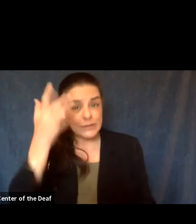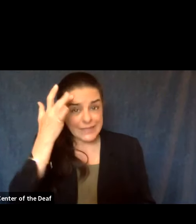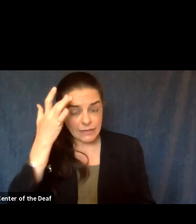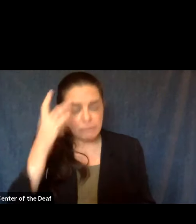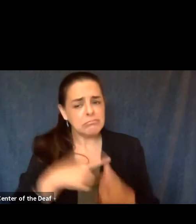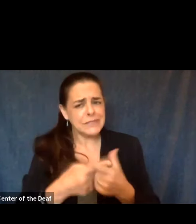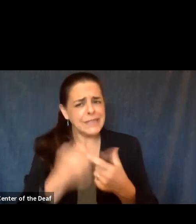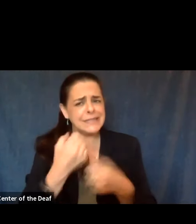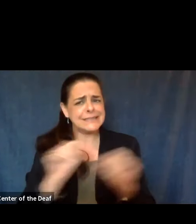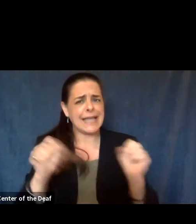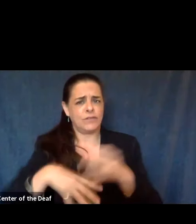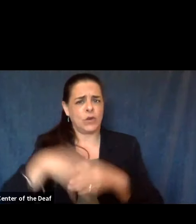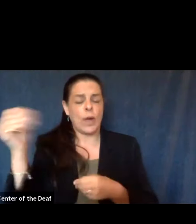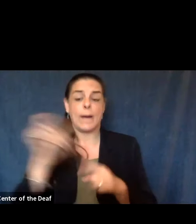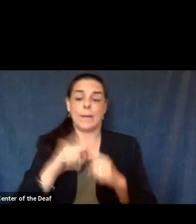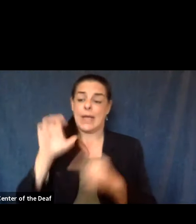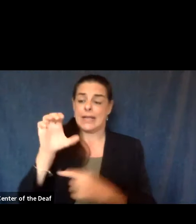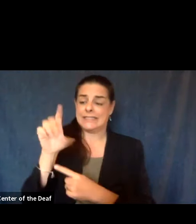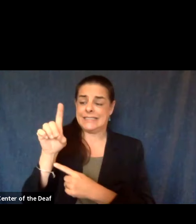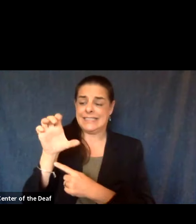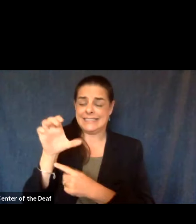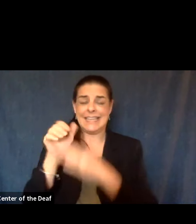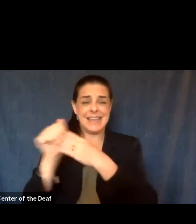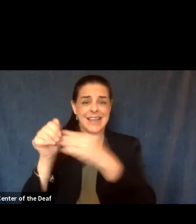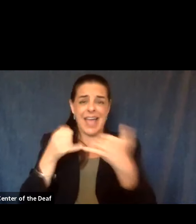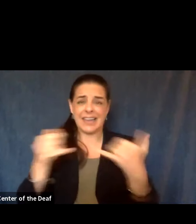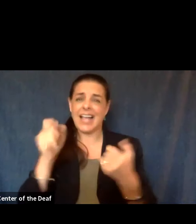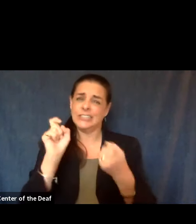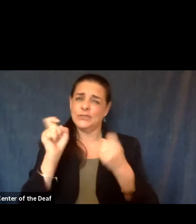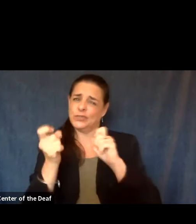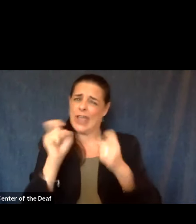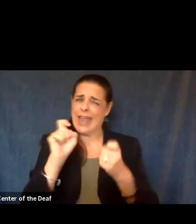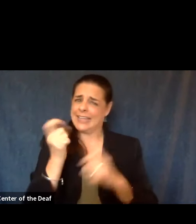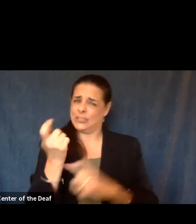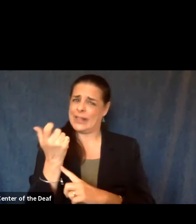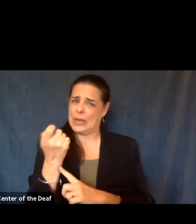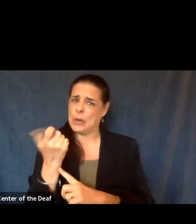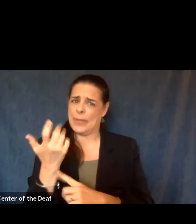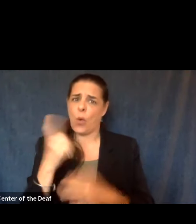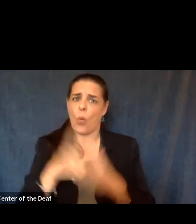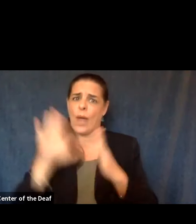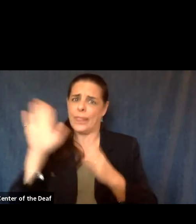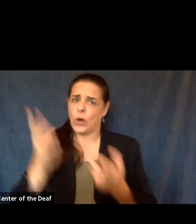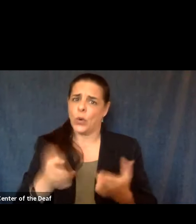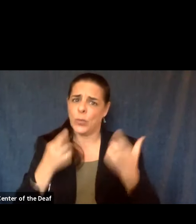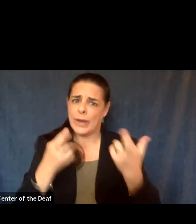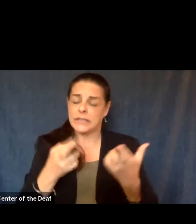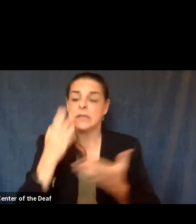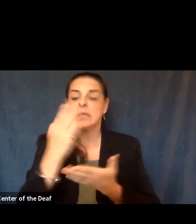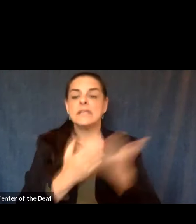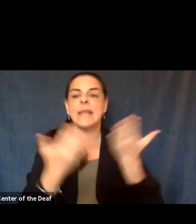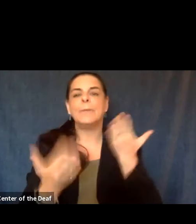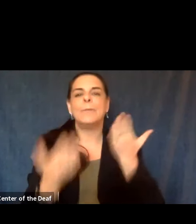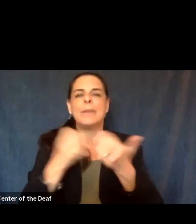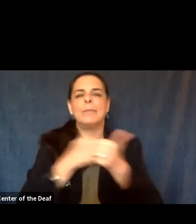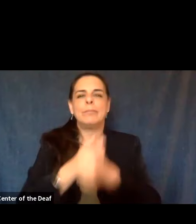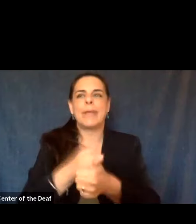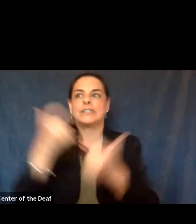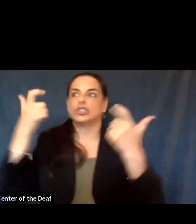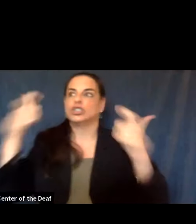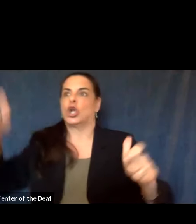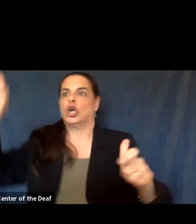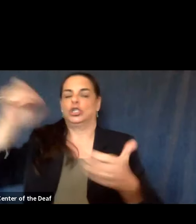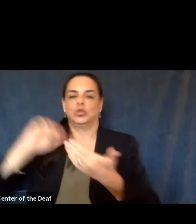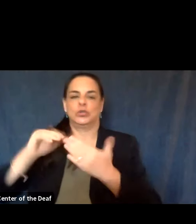But the CDC has kind of switched some of the guidance and really recommends, and I think some of this might be based on larger cities where it's impossible